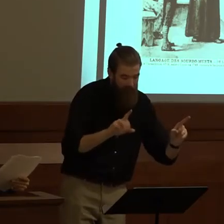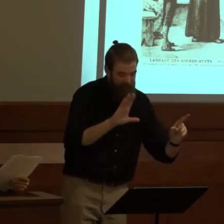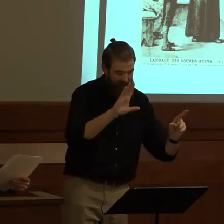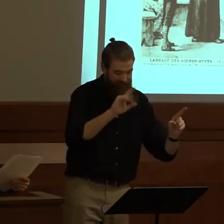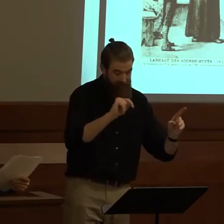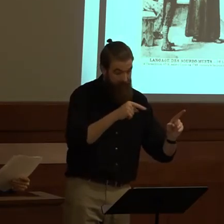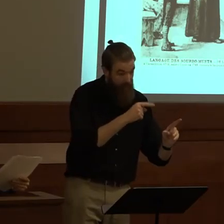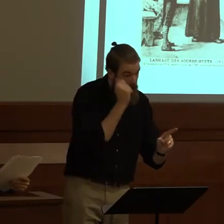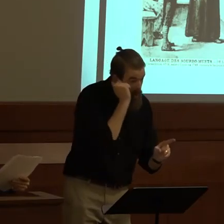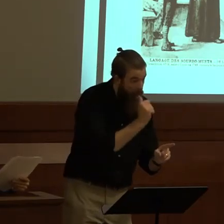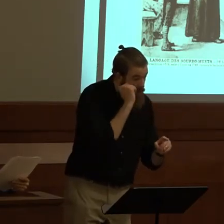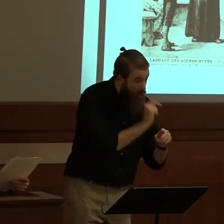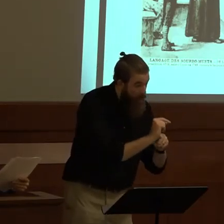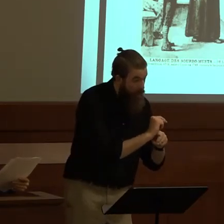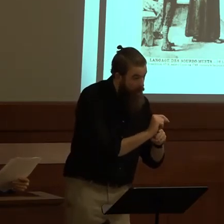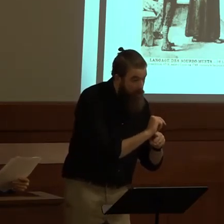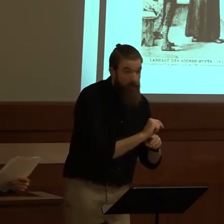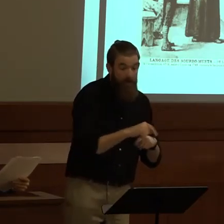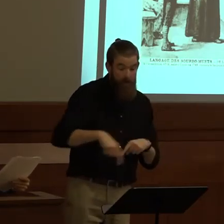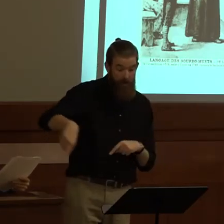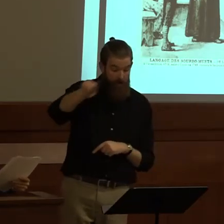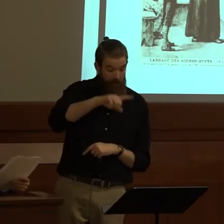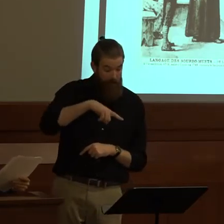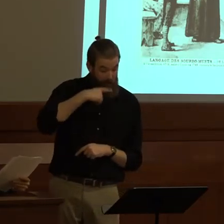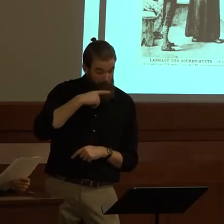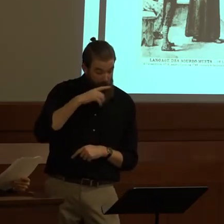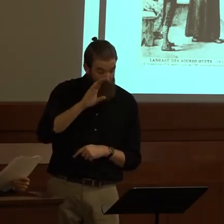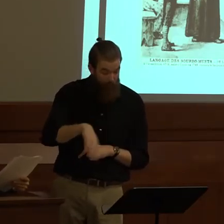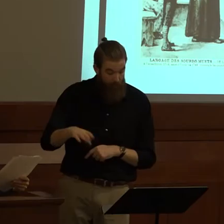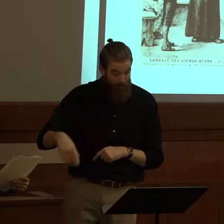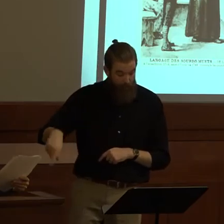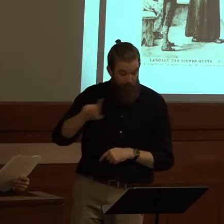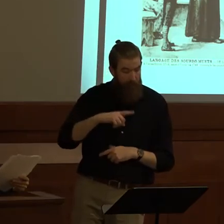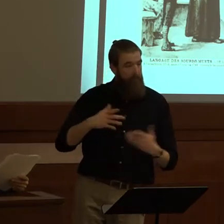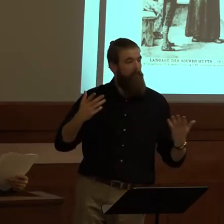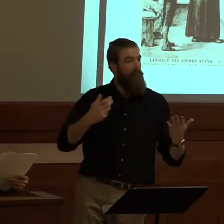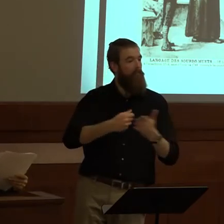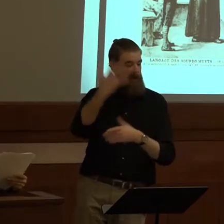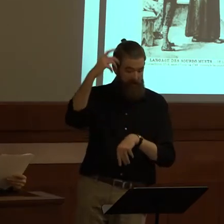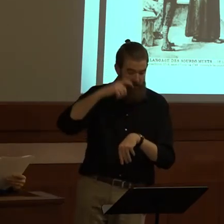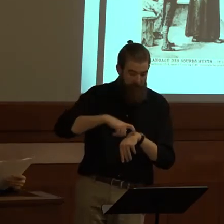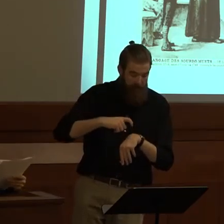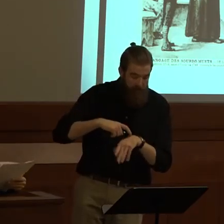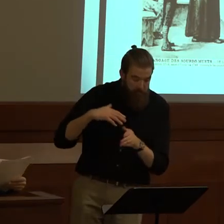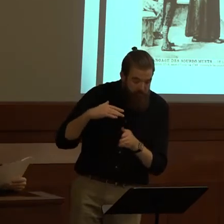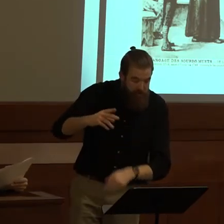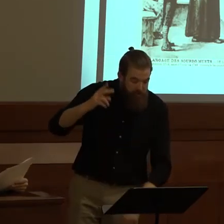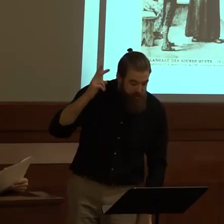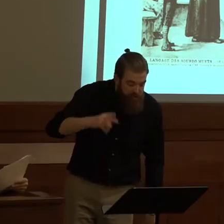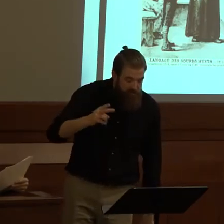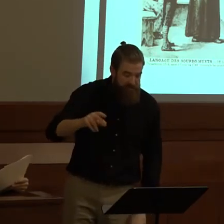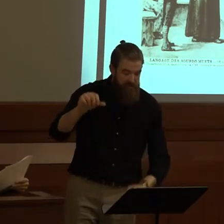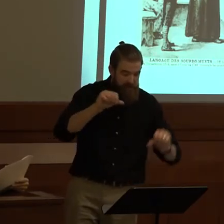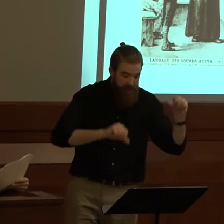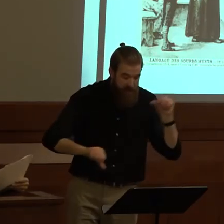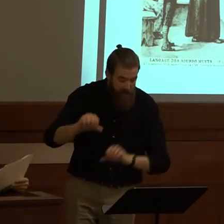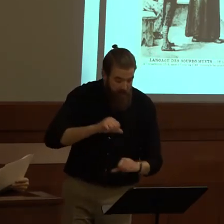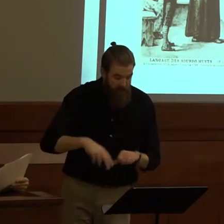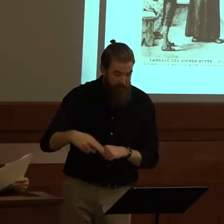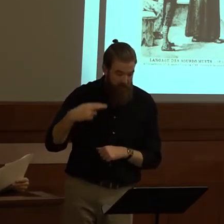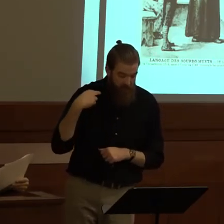are indistinguishable on the lips. For example, all of the following look the same on the lips.